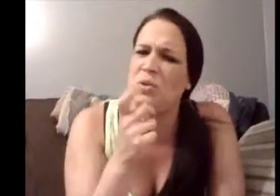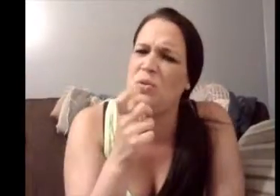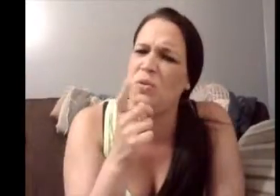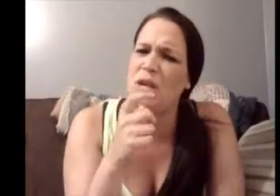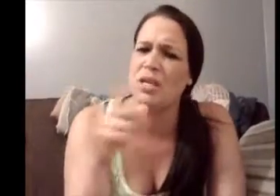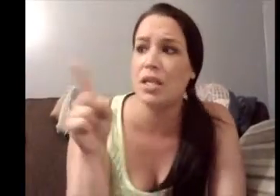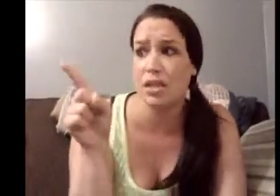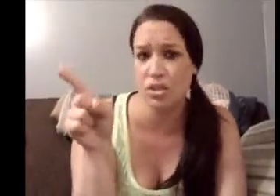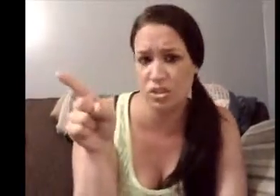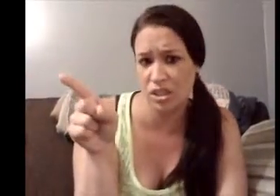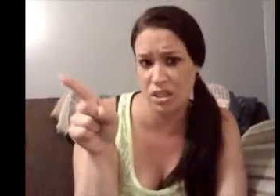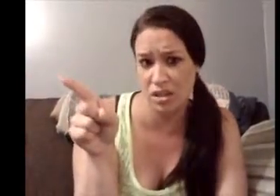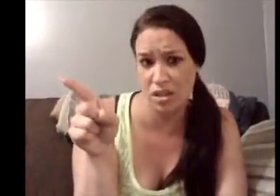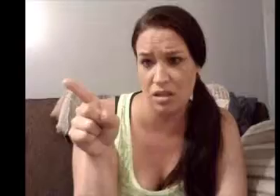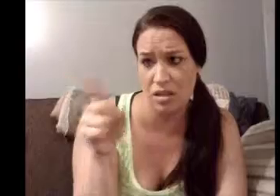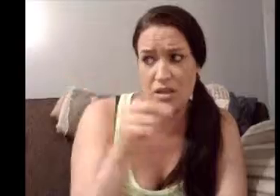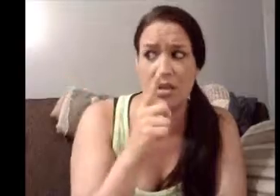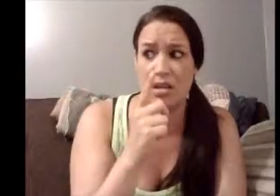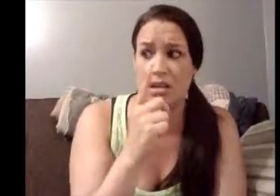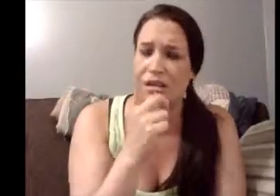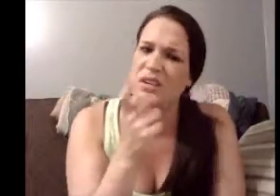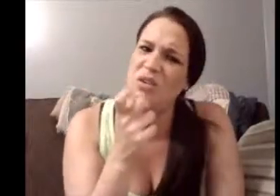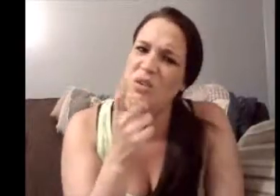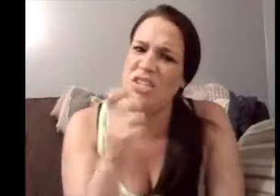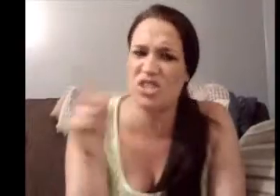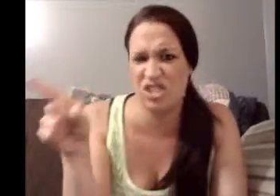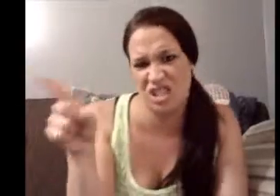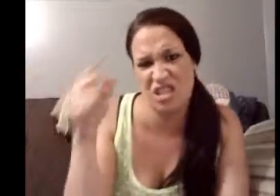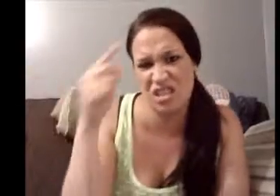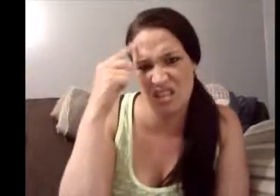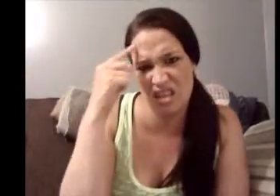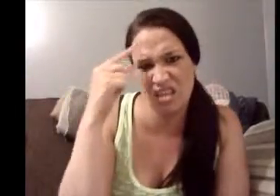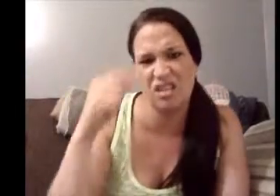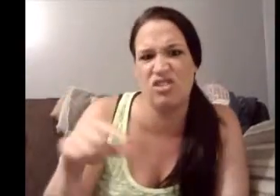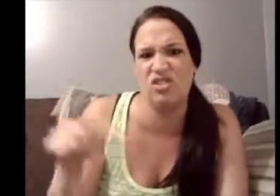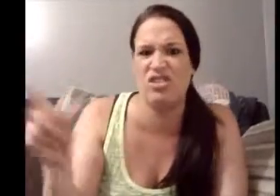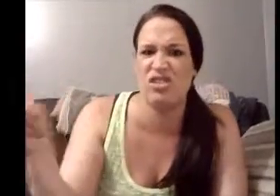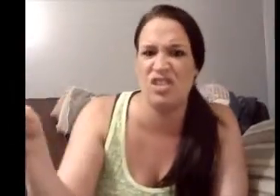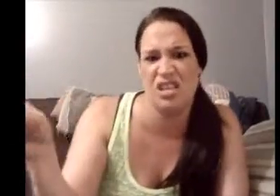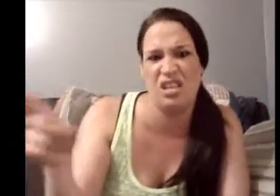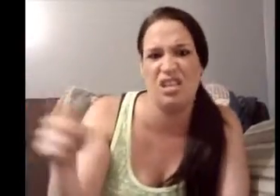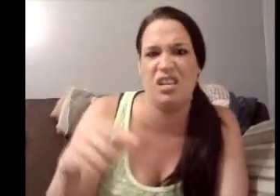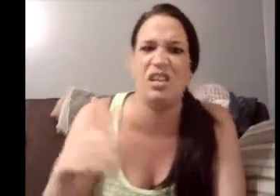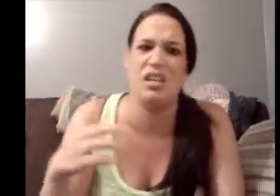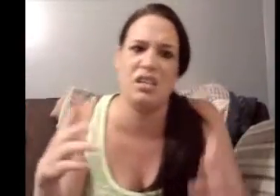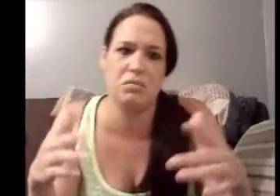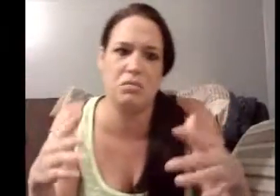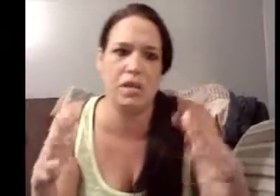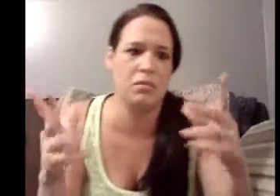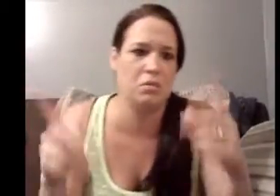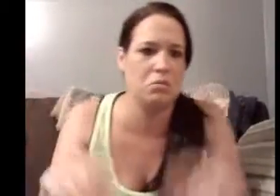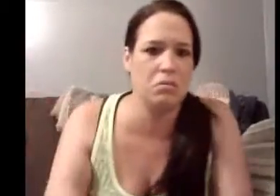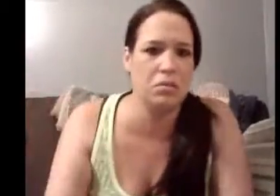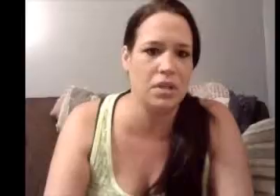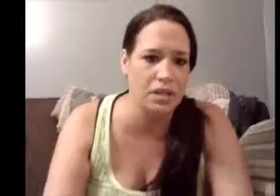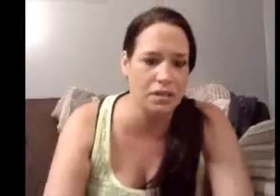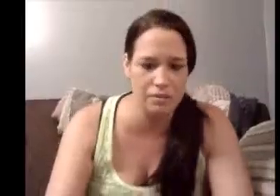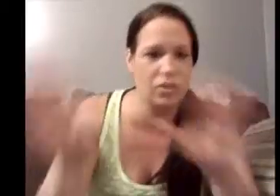Who is she? Who does she think she is? I don't know what that. Forget